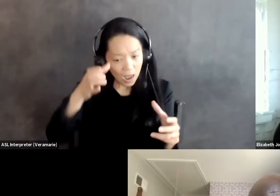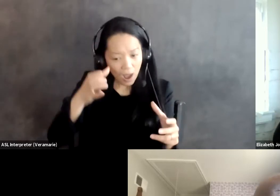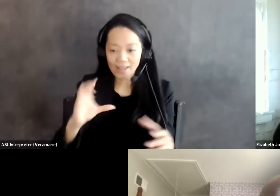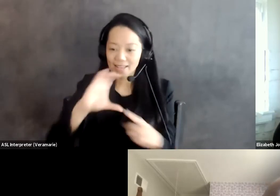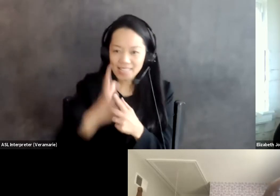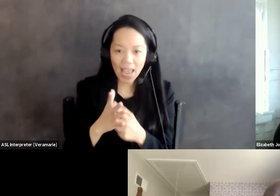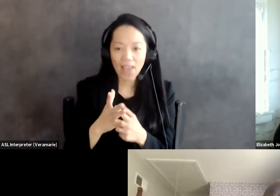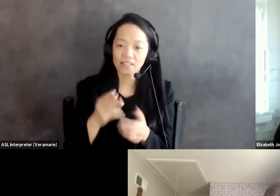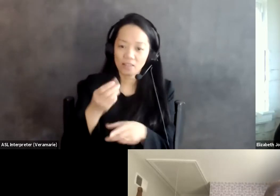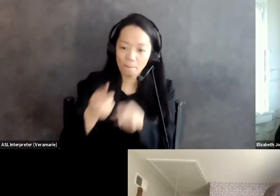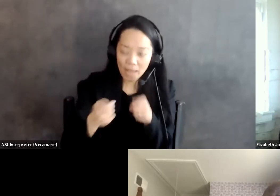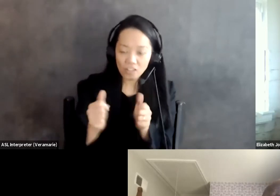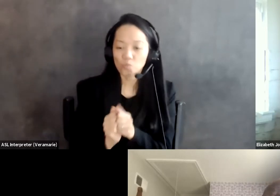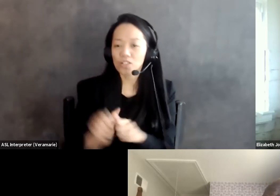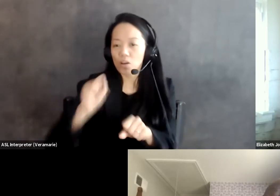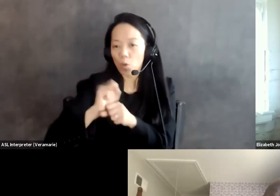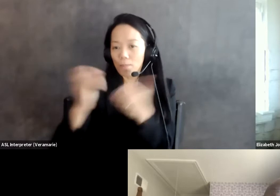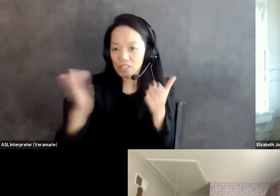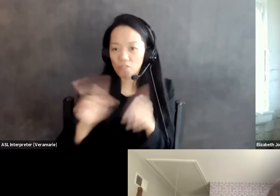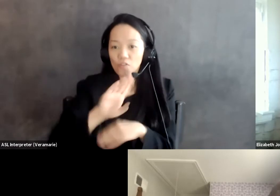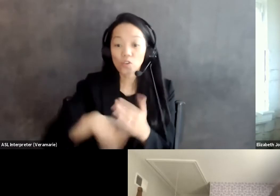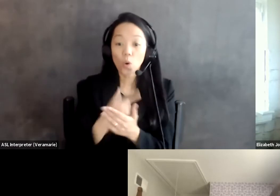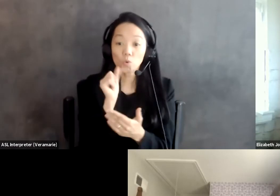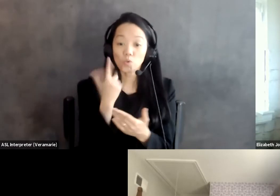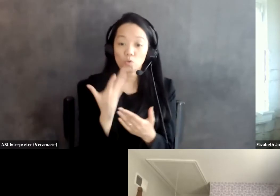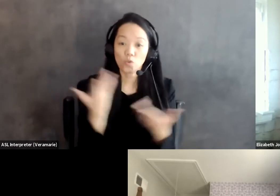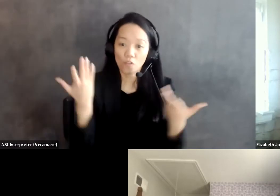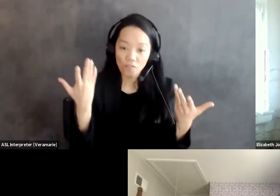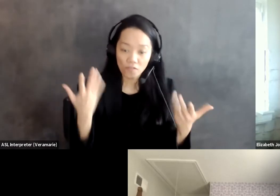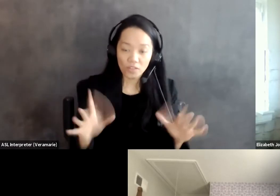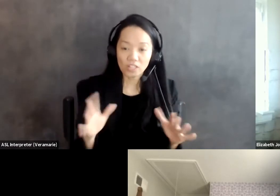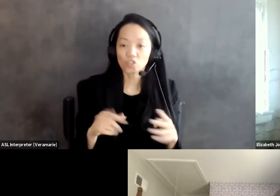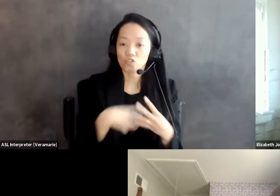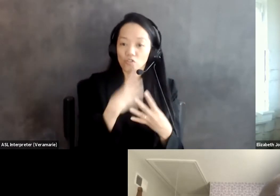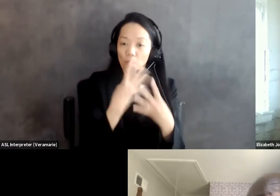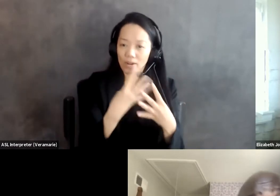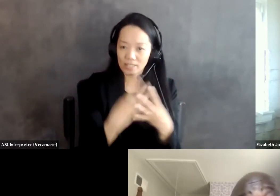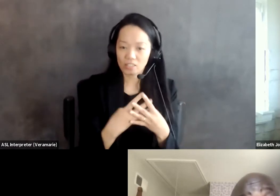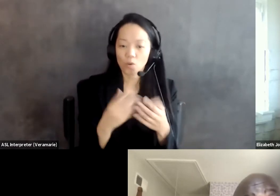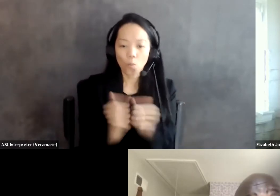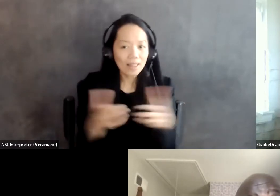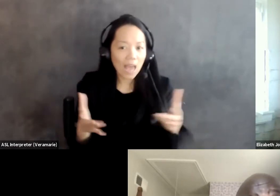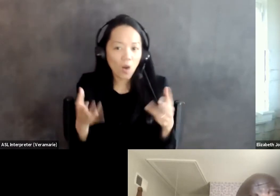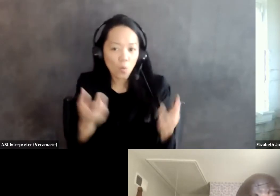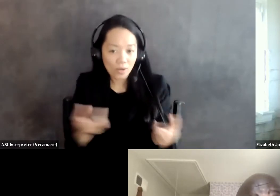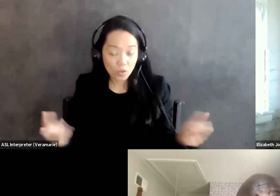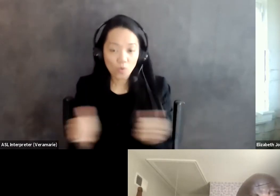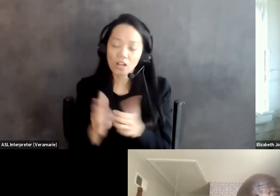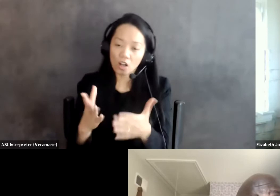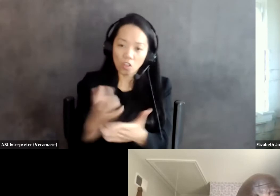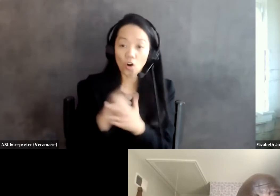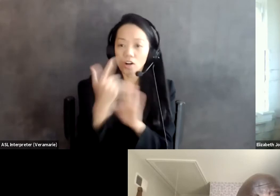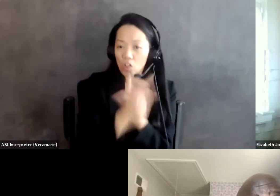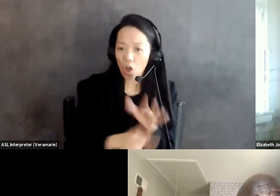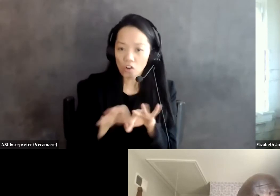and employment services for those released from prison without resources. Sharon Mitchell earned a law degree